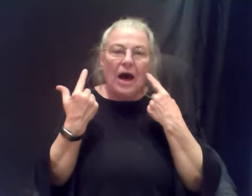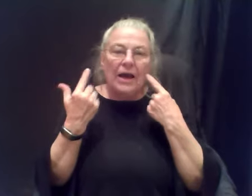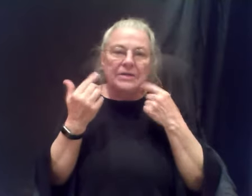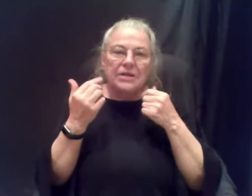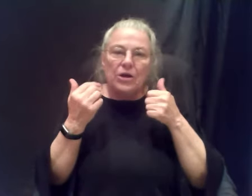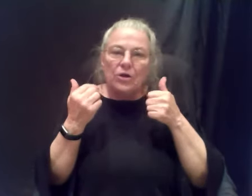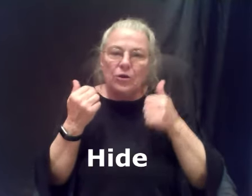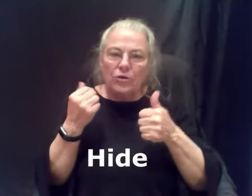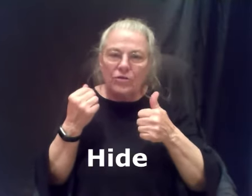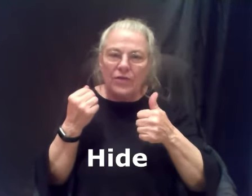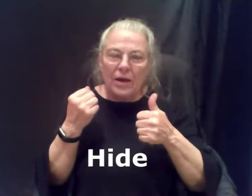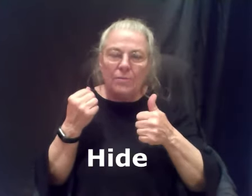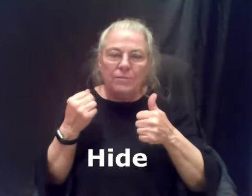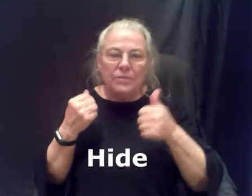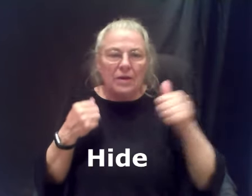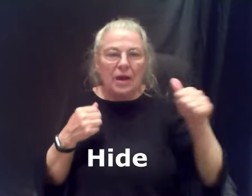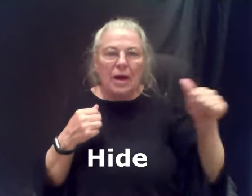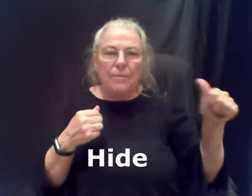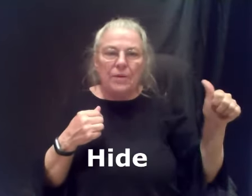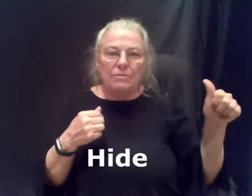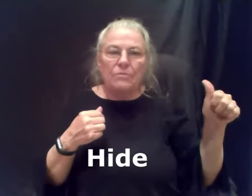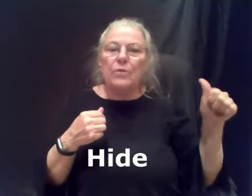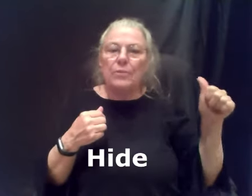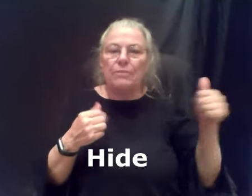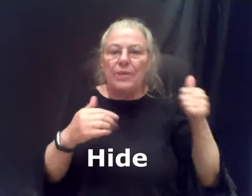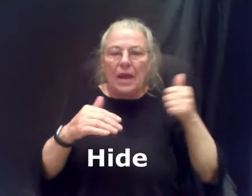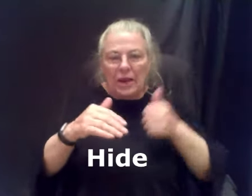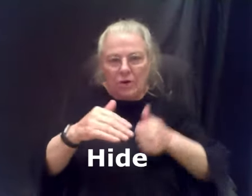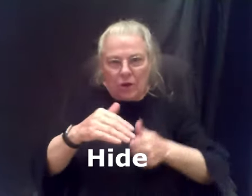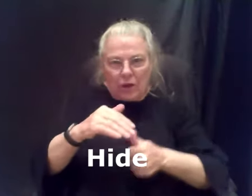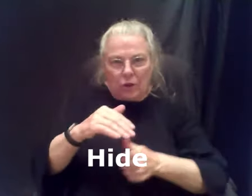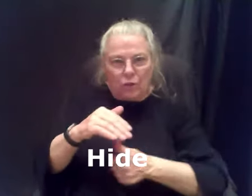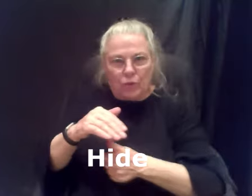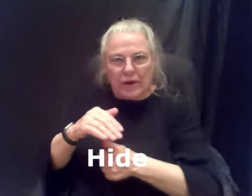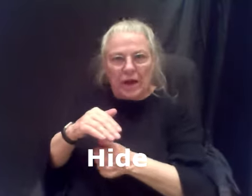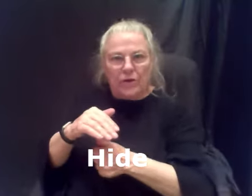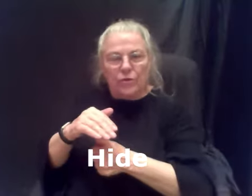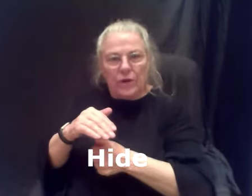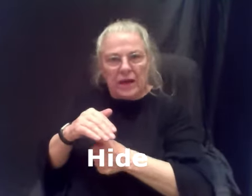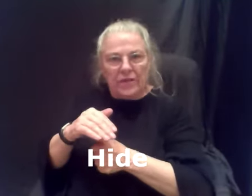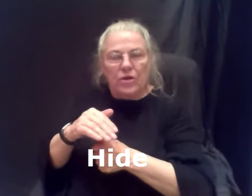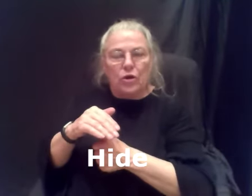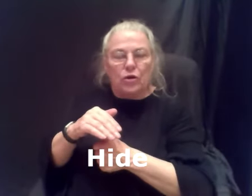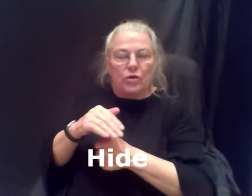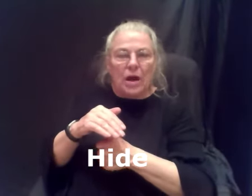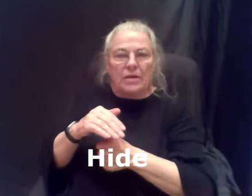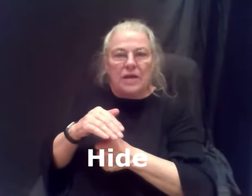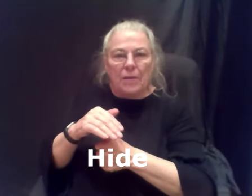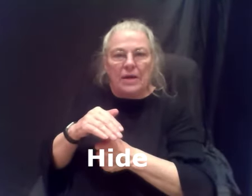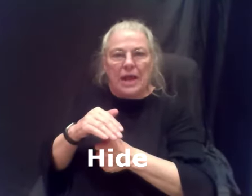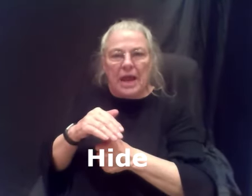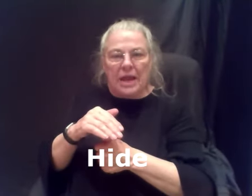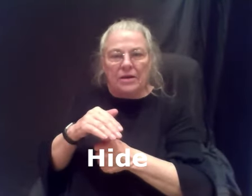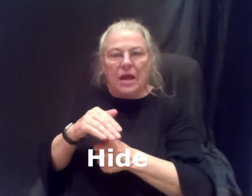Hides. Your thumb up, and you run it underneath your non-dominant hand,